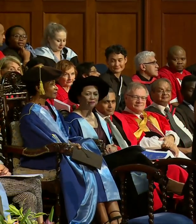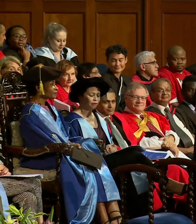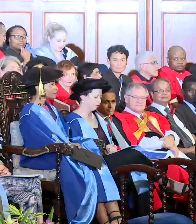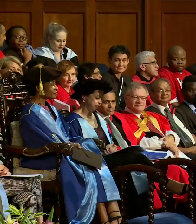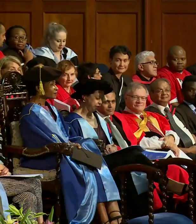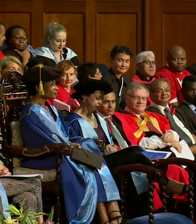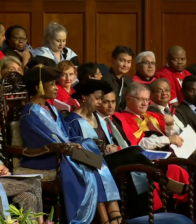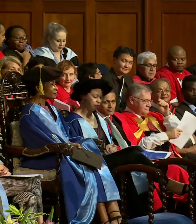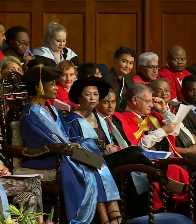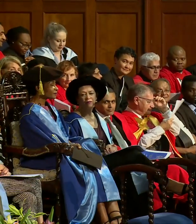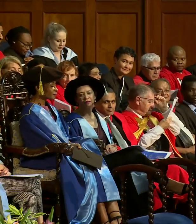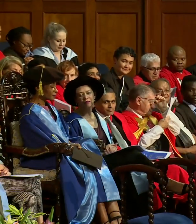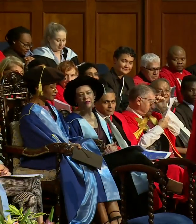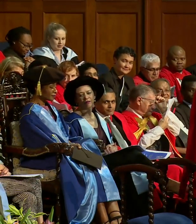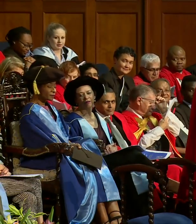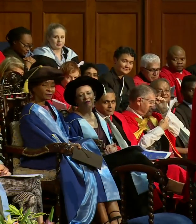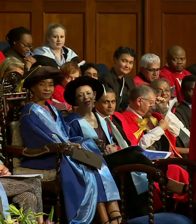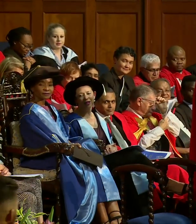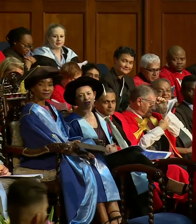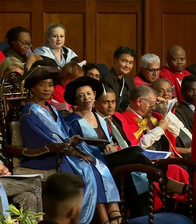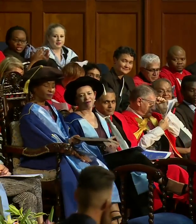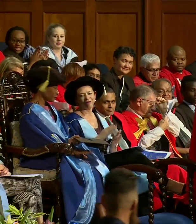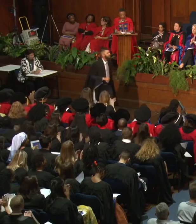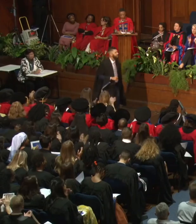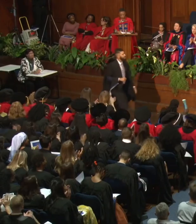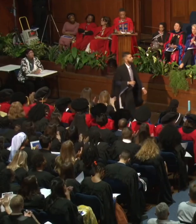With distinction, Richard Rodney Wesson.